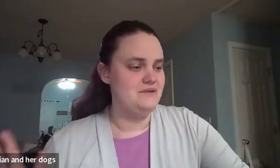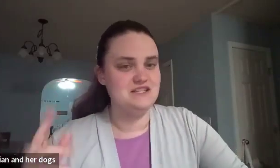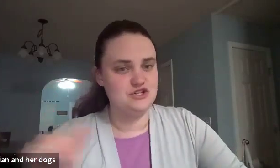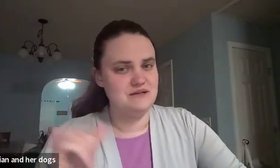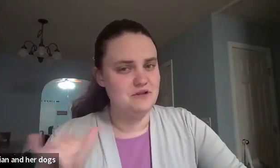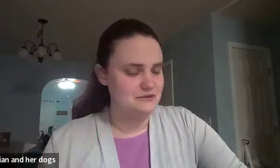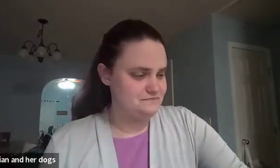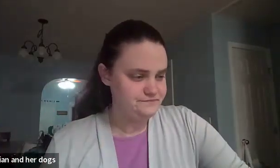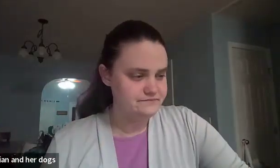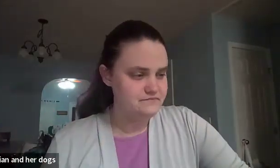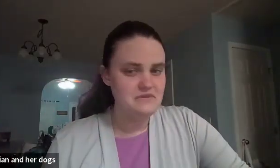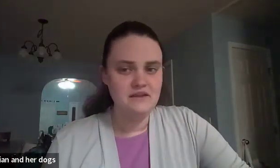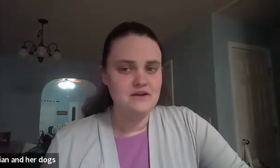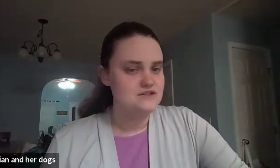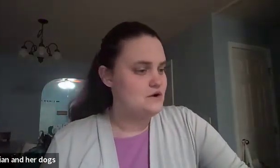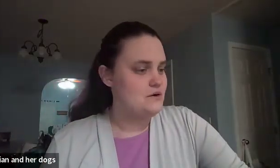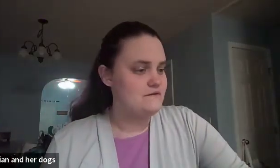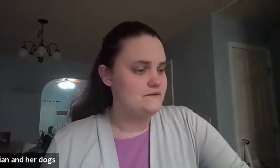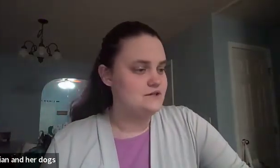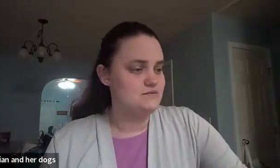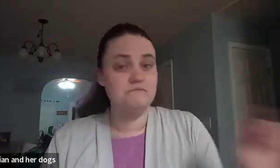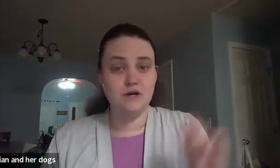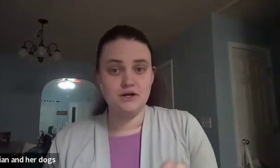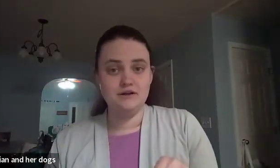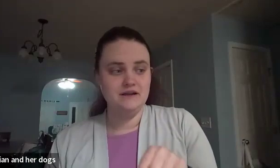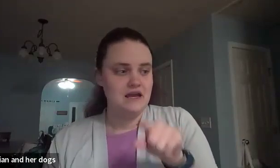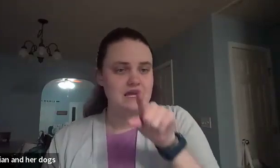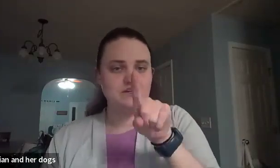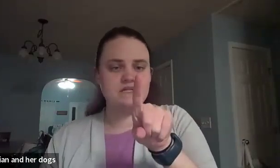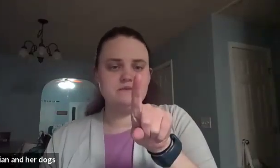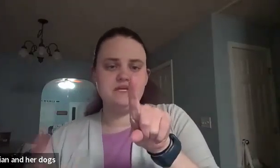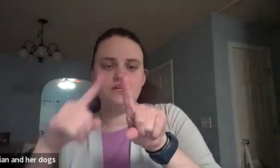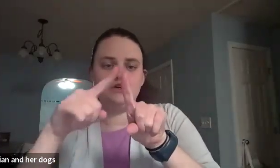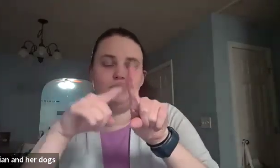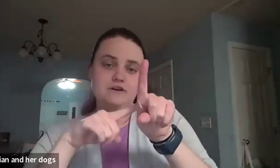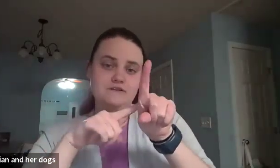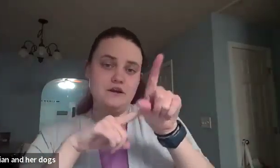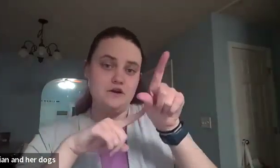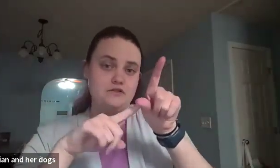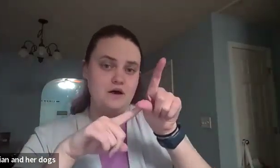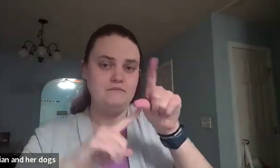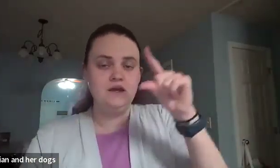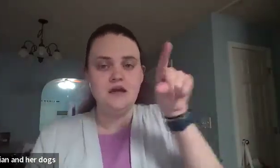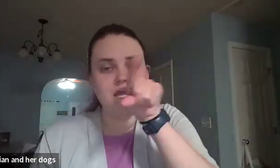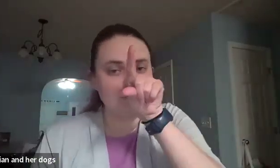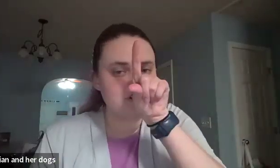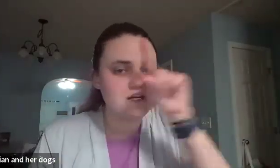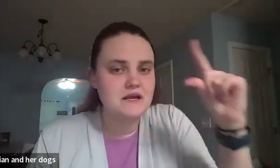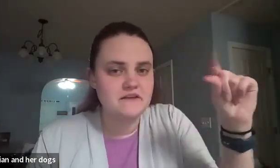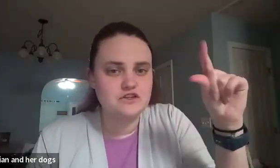because they're so similar. So the first one, bird, is going to be your pointer finger and your thumb, and you're just gonna make like